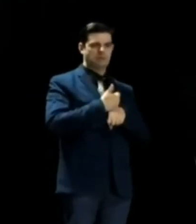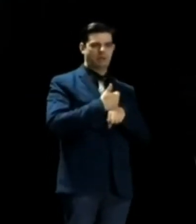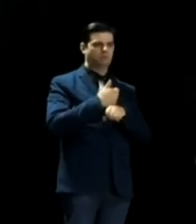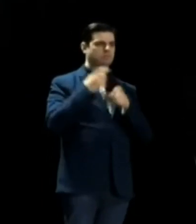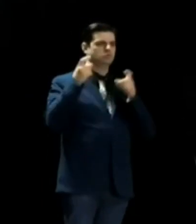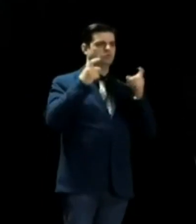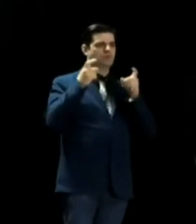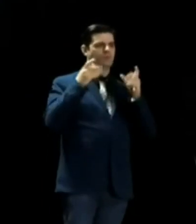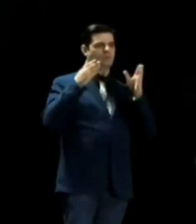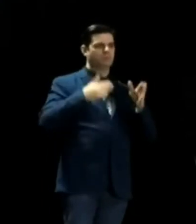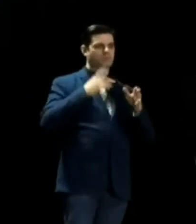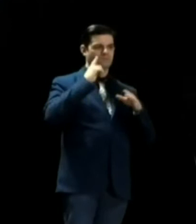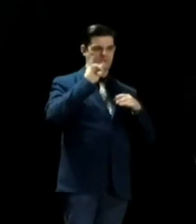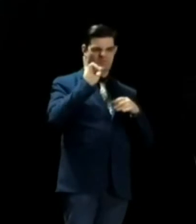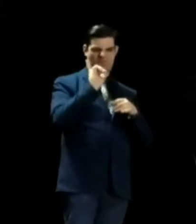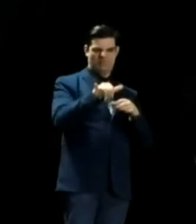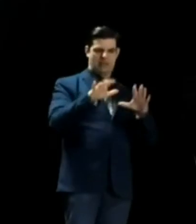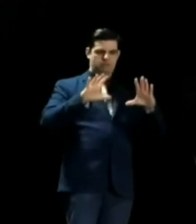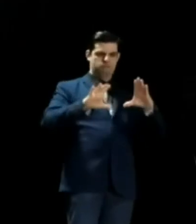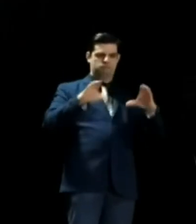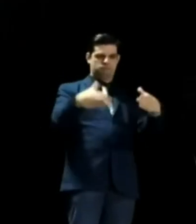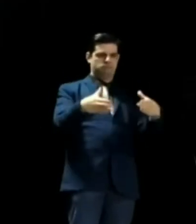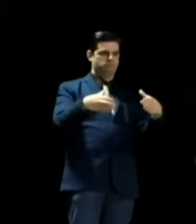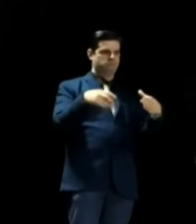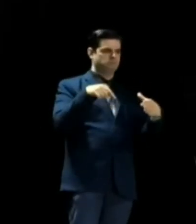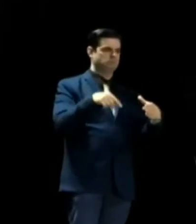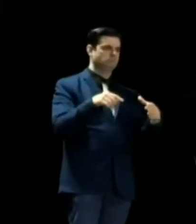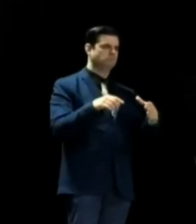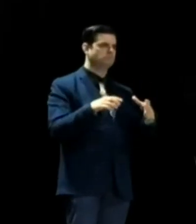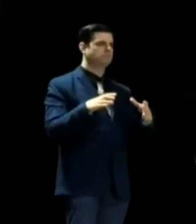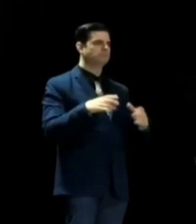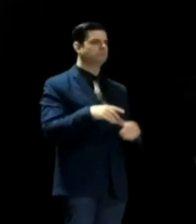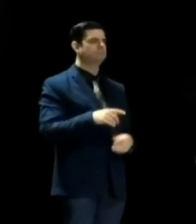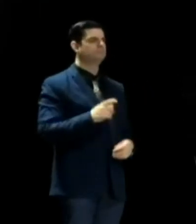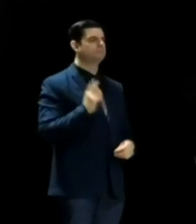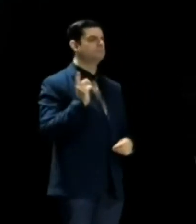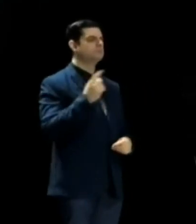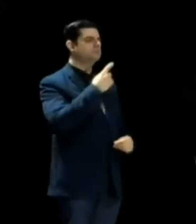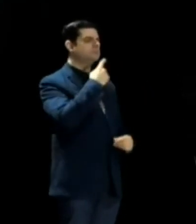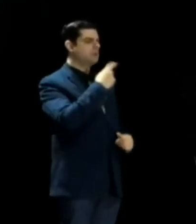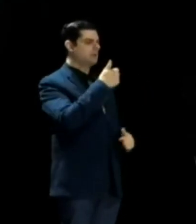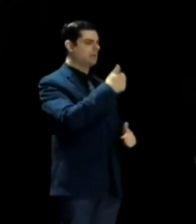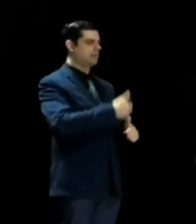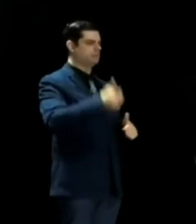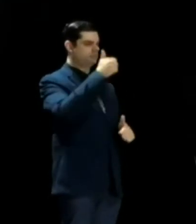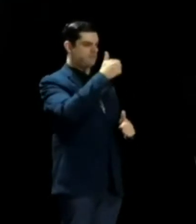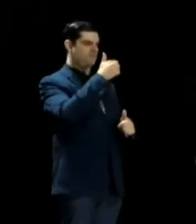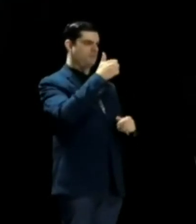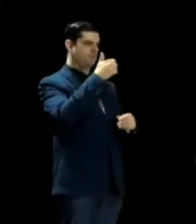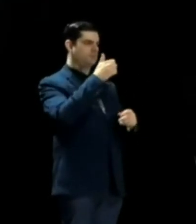being done at the executive level within each county, and we probably,